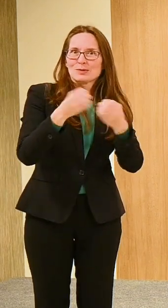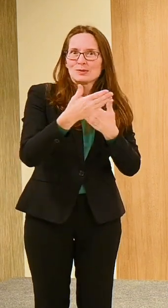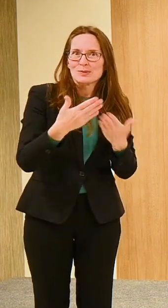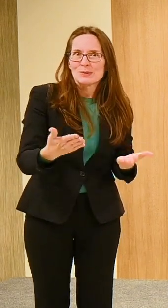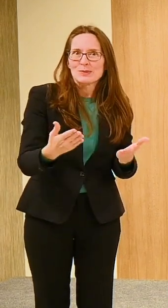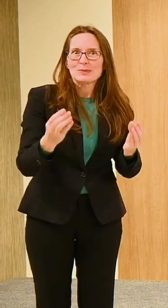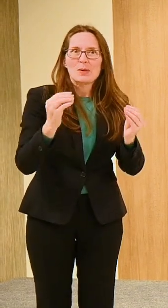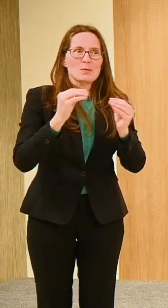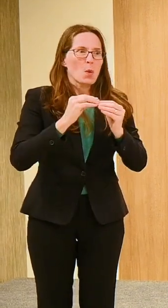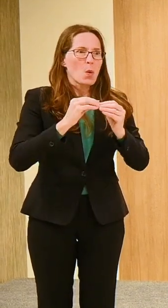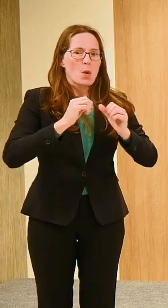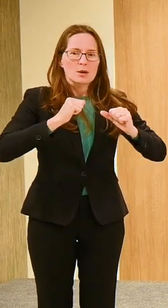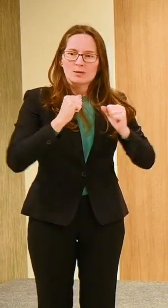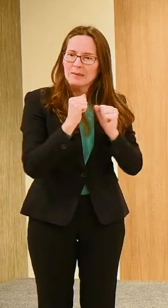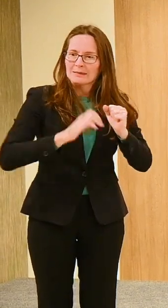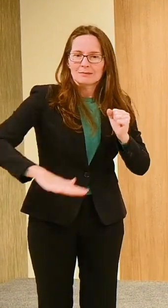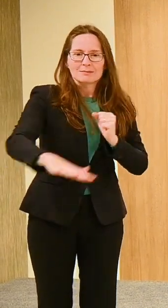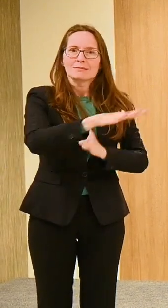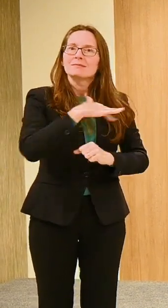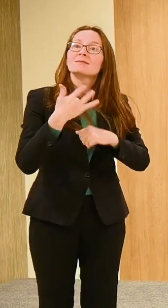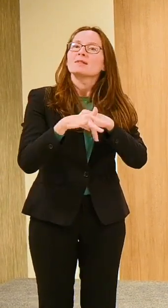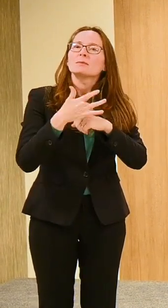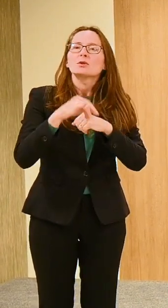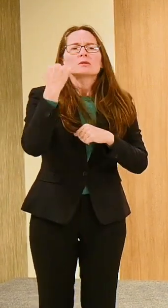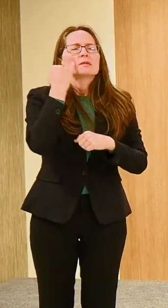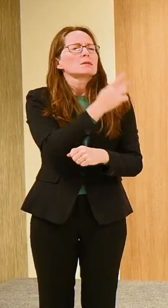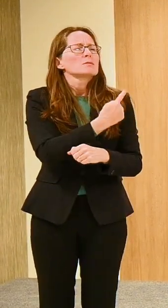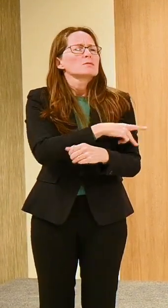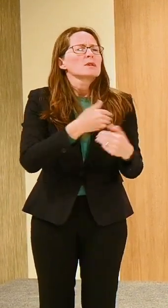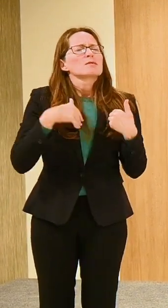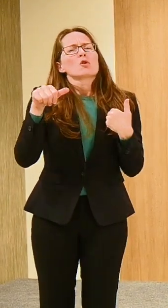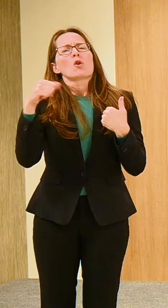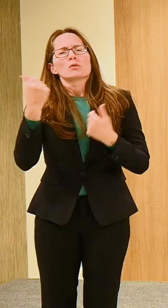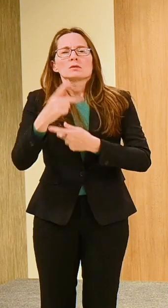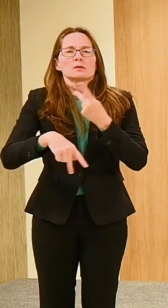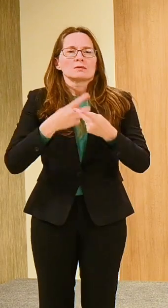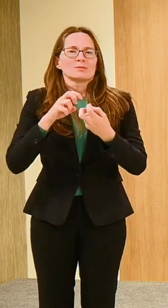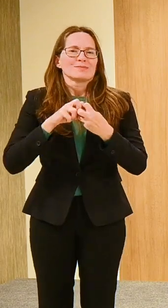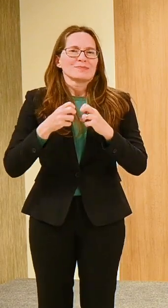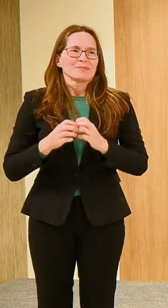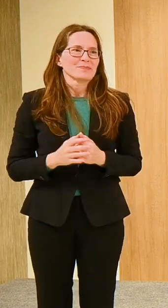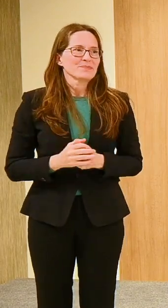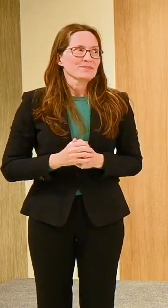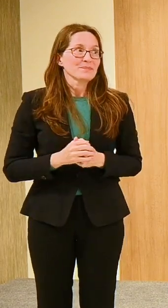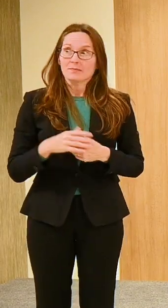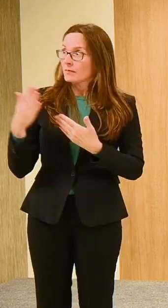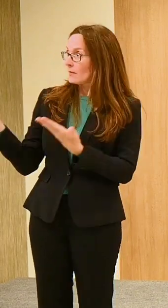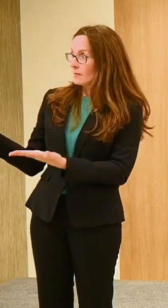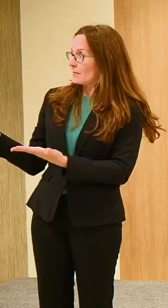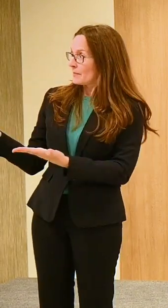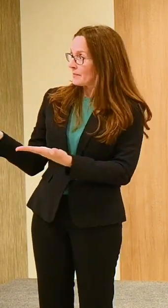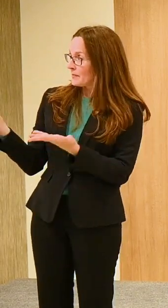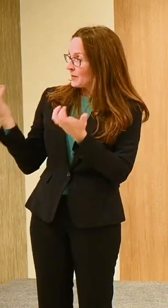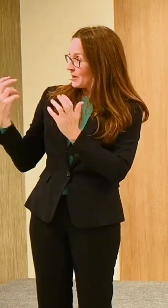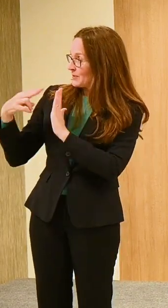yay, for patients seeking other types of care. Would you like to read the rest of it? Sure.